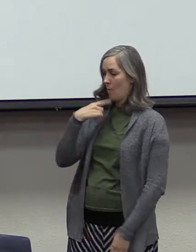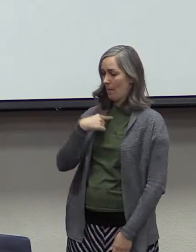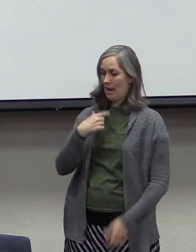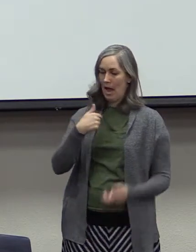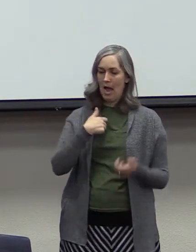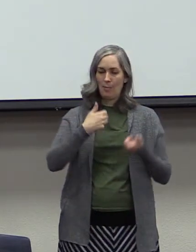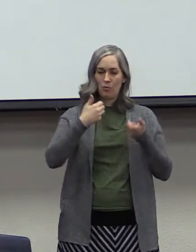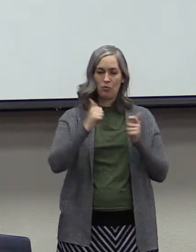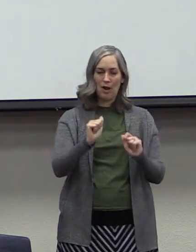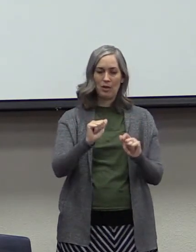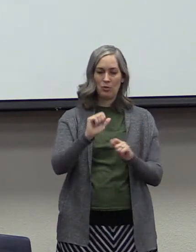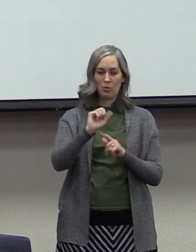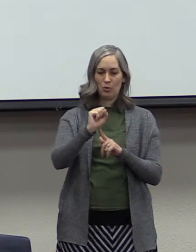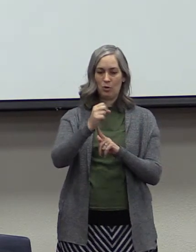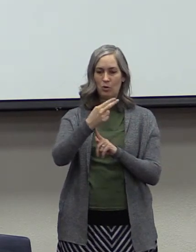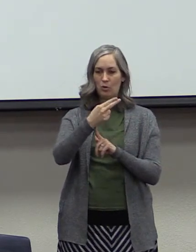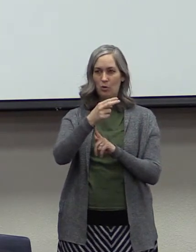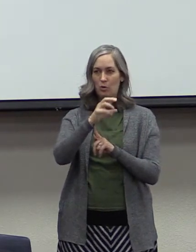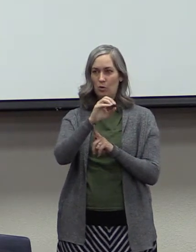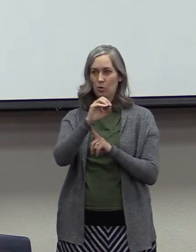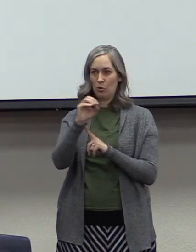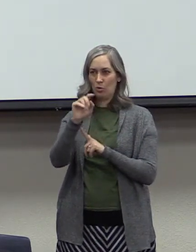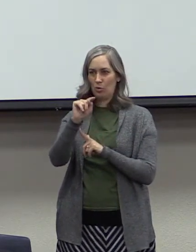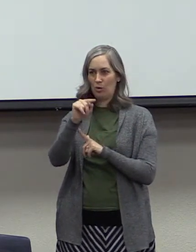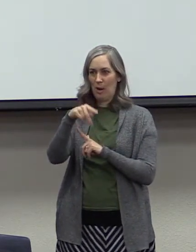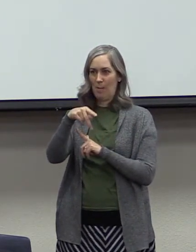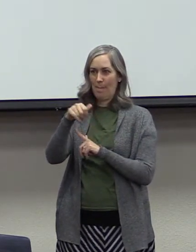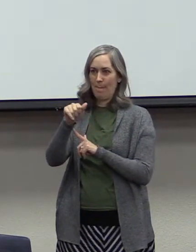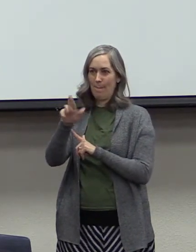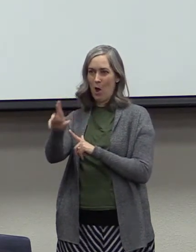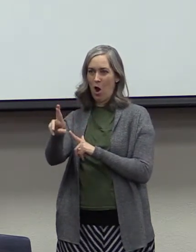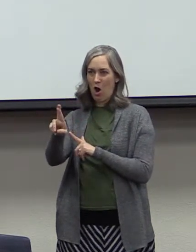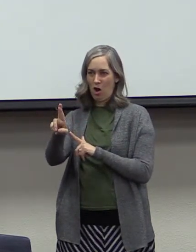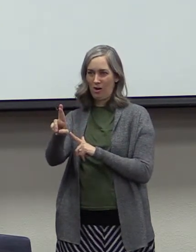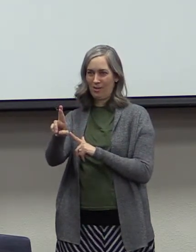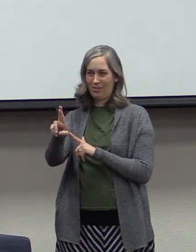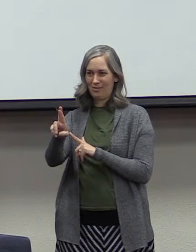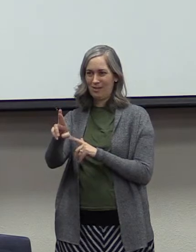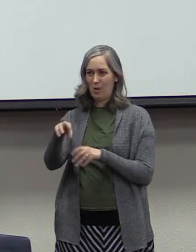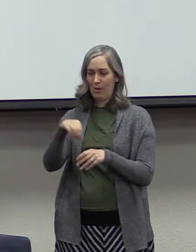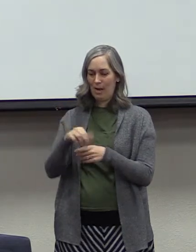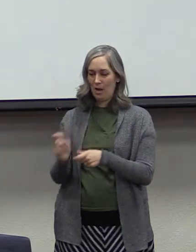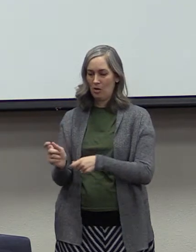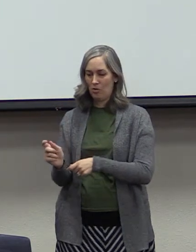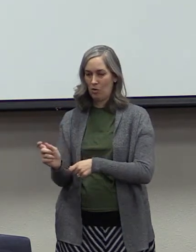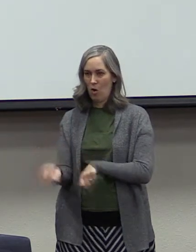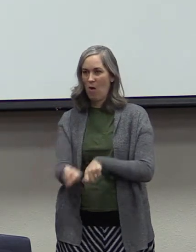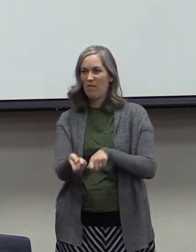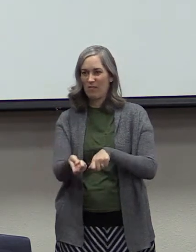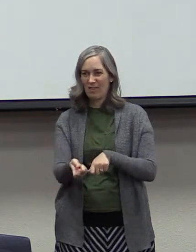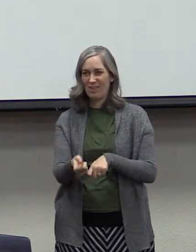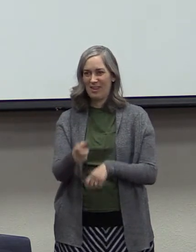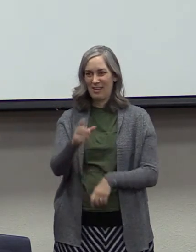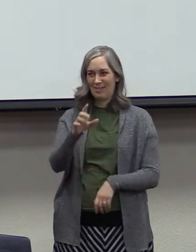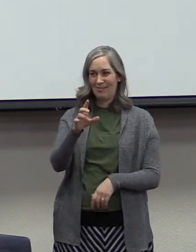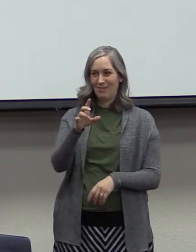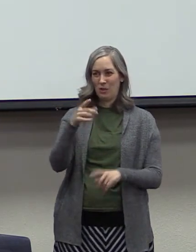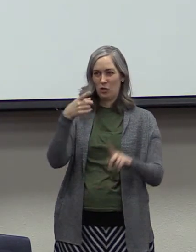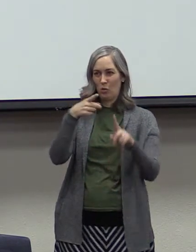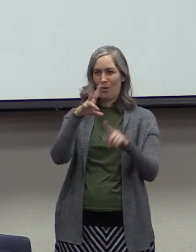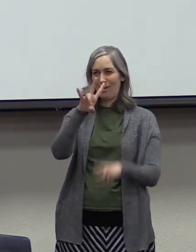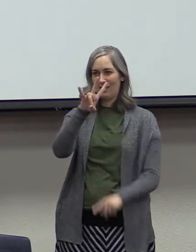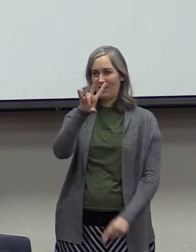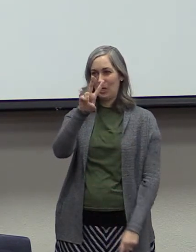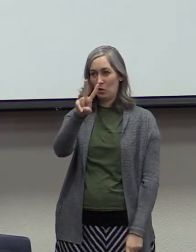golf, a score of 72 is really good. But if you can do much better than 72, why would you be